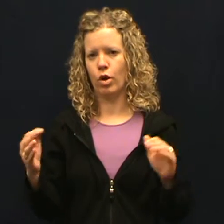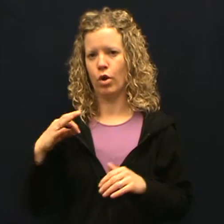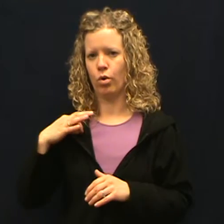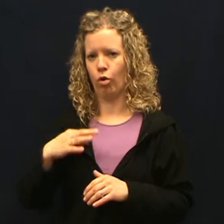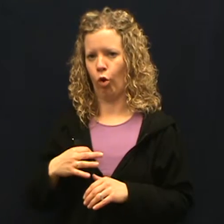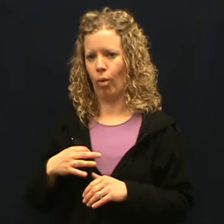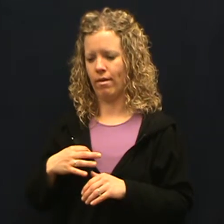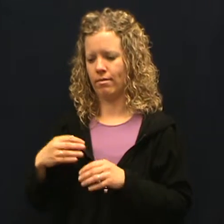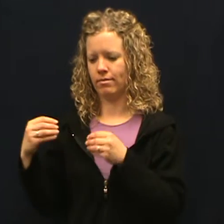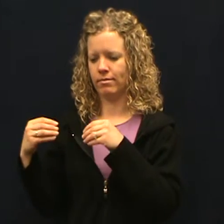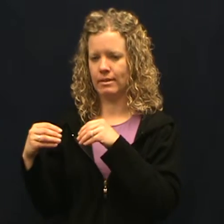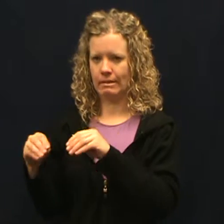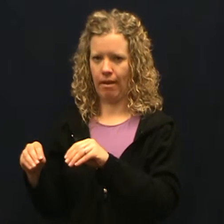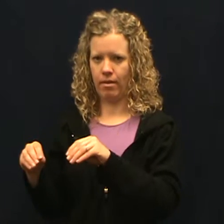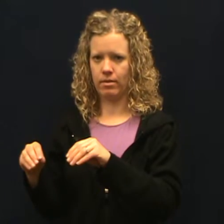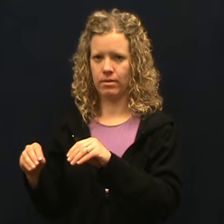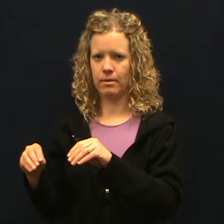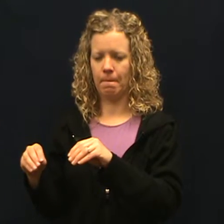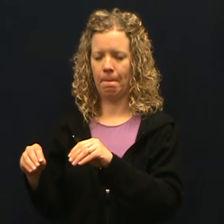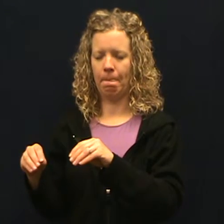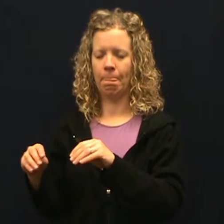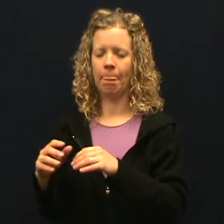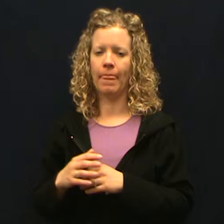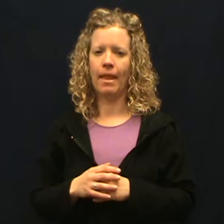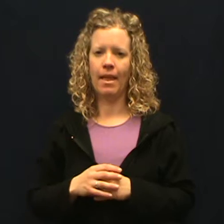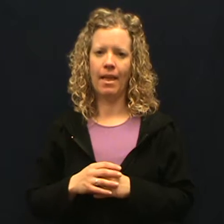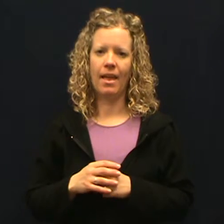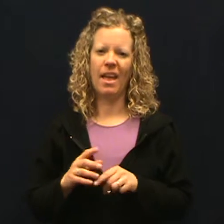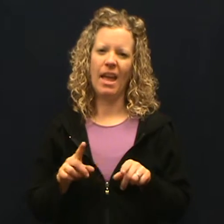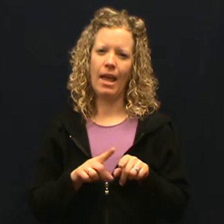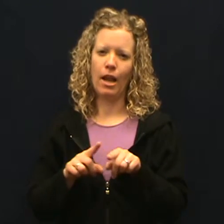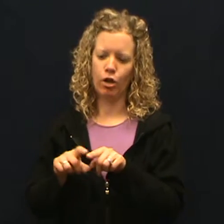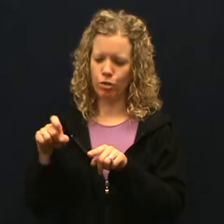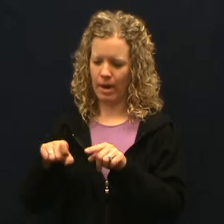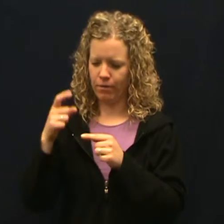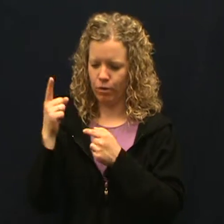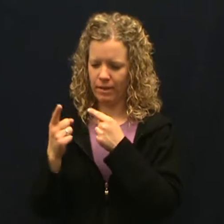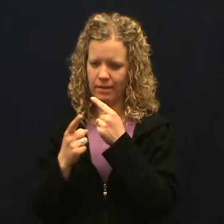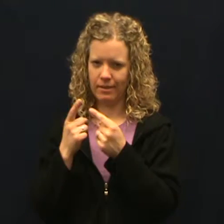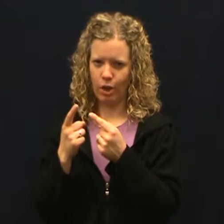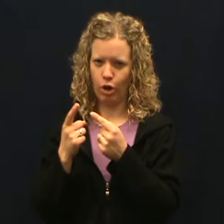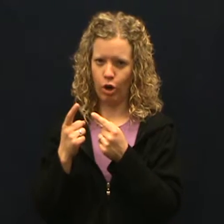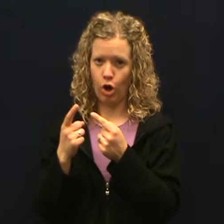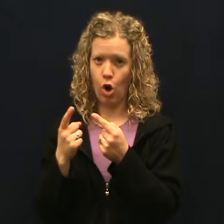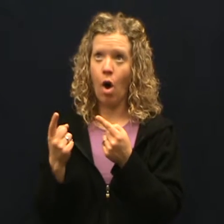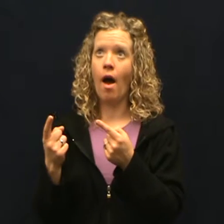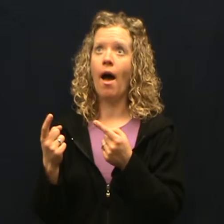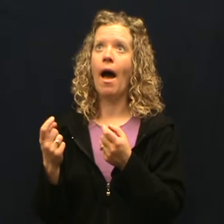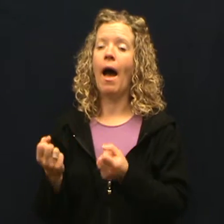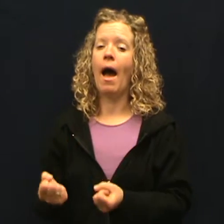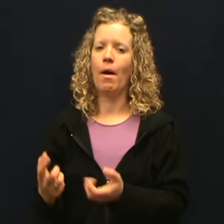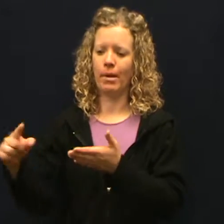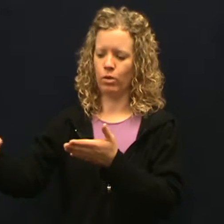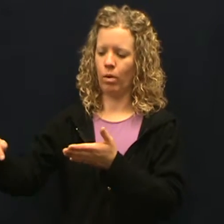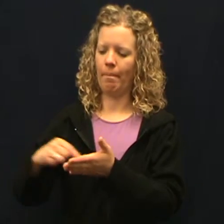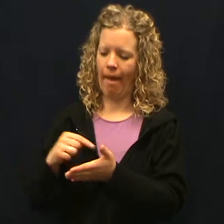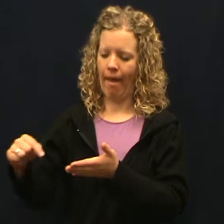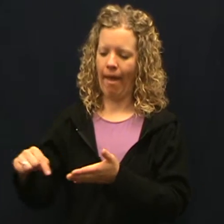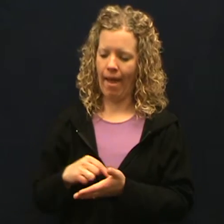sales amount, and how often, and that will give us an indication of how often we actually collect that